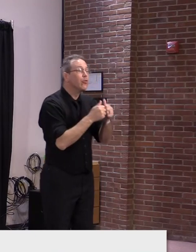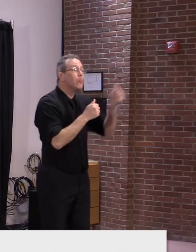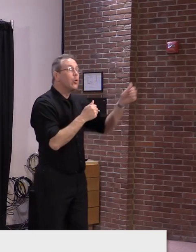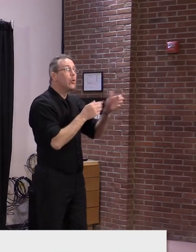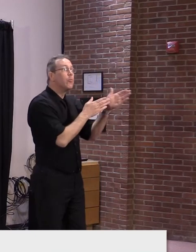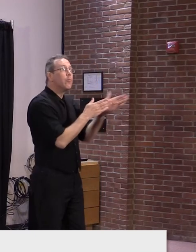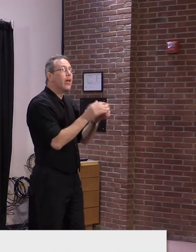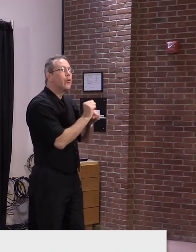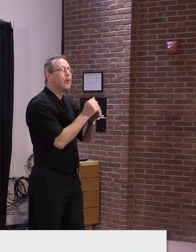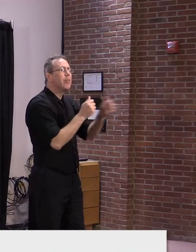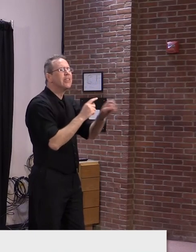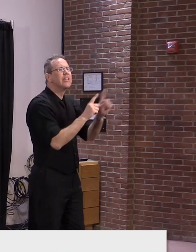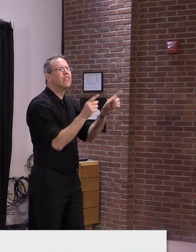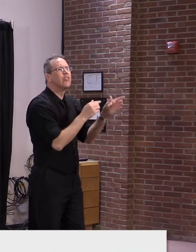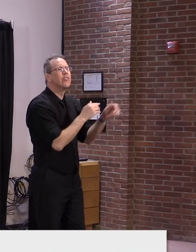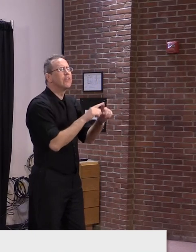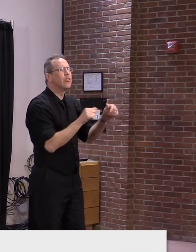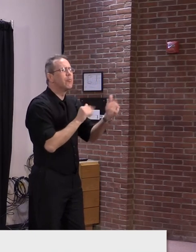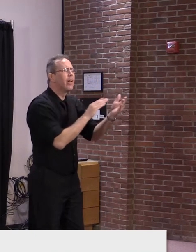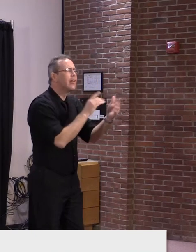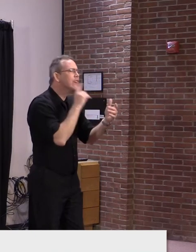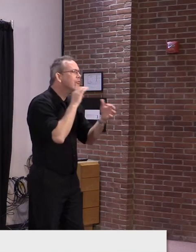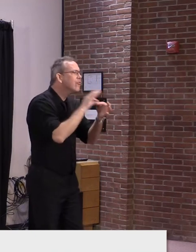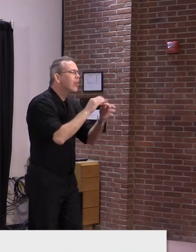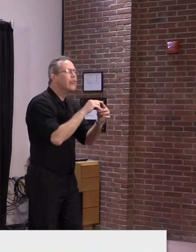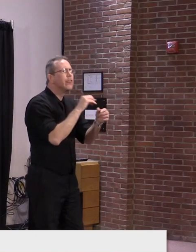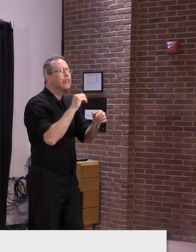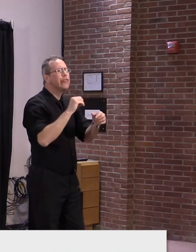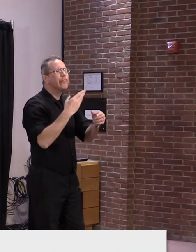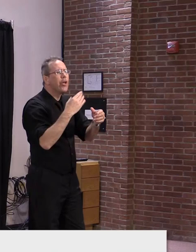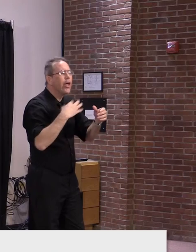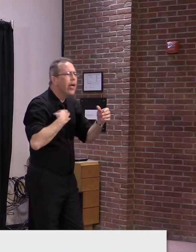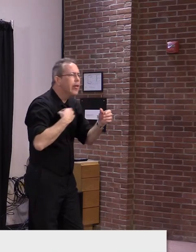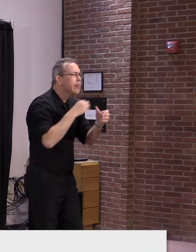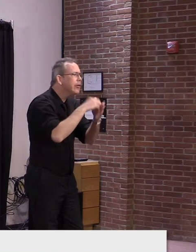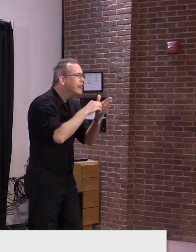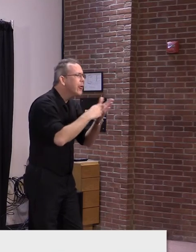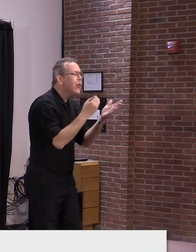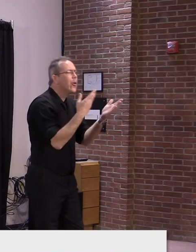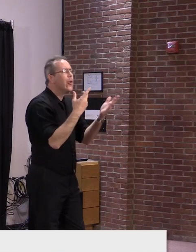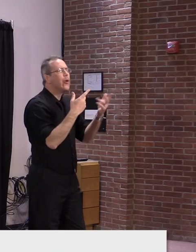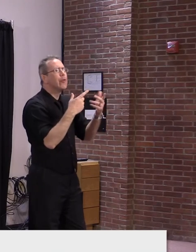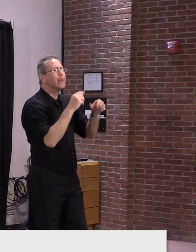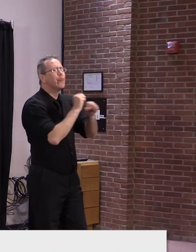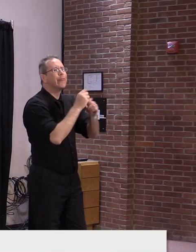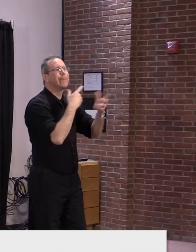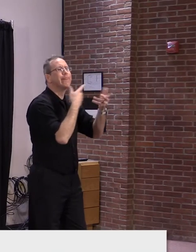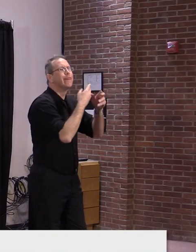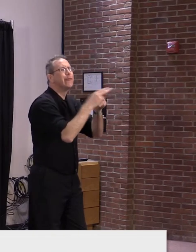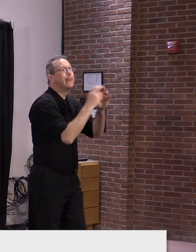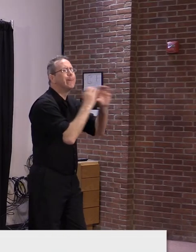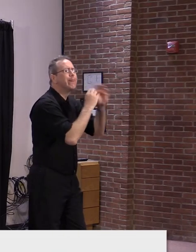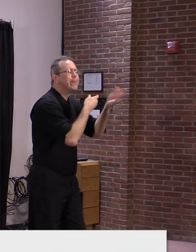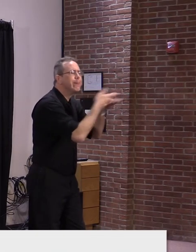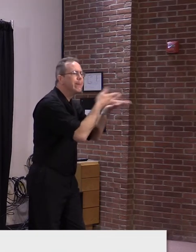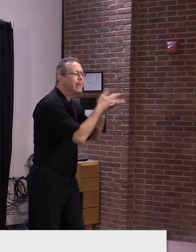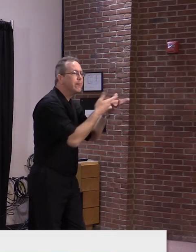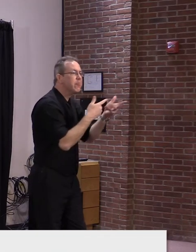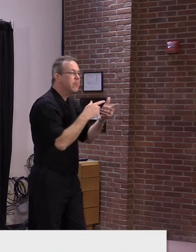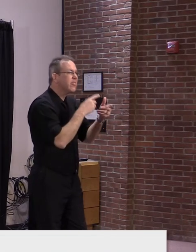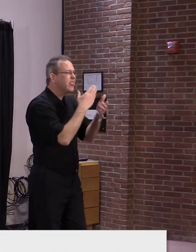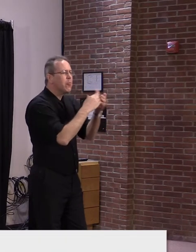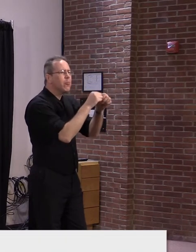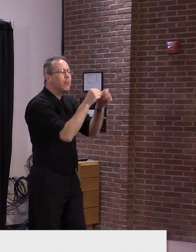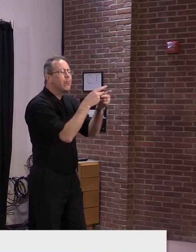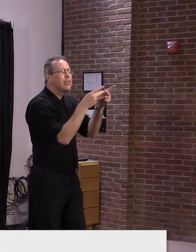on the programmatic needs. So some groups and divisions and departments may have plans that look different than others. But you